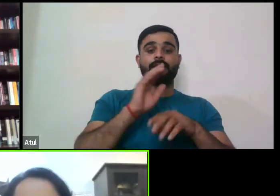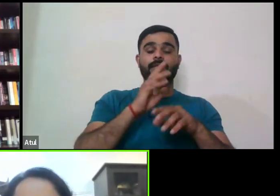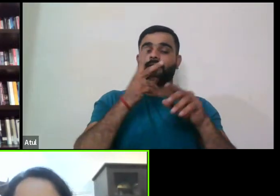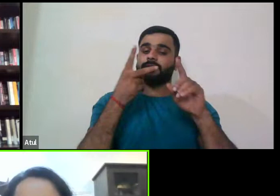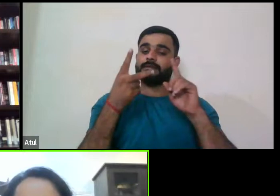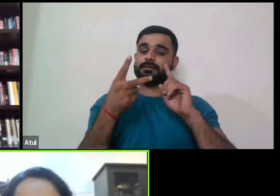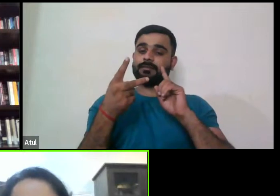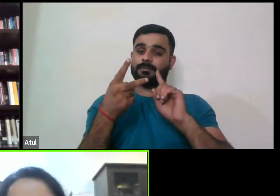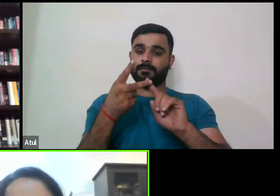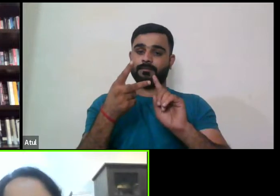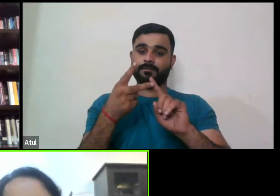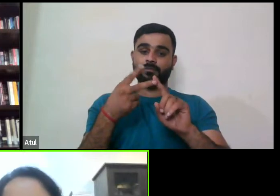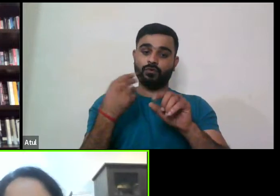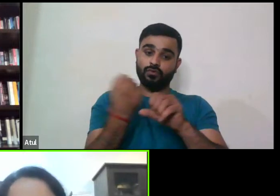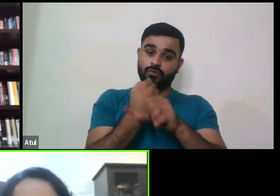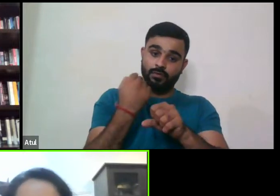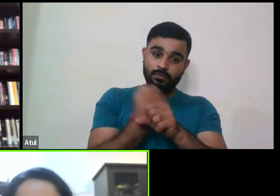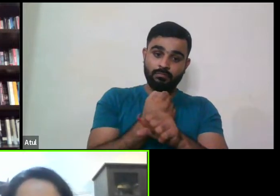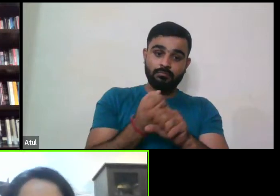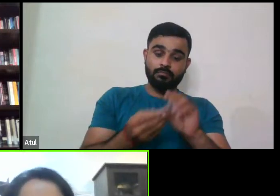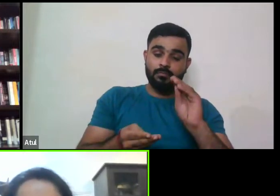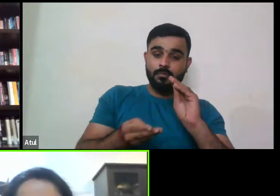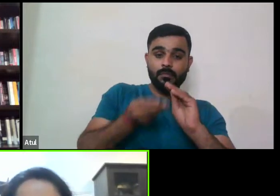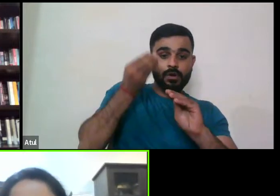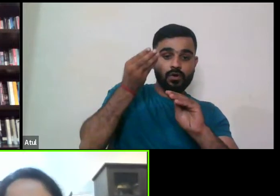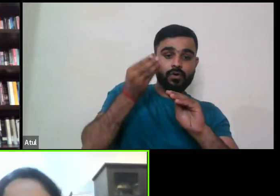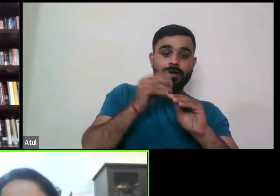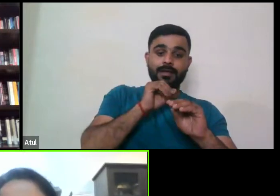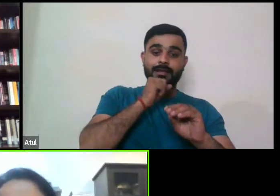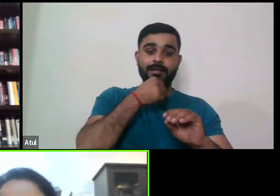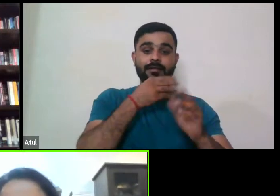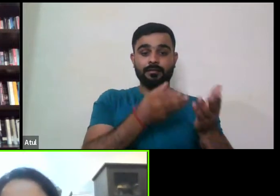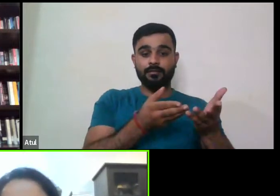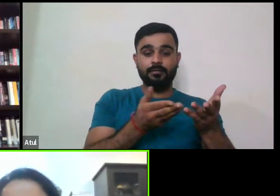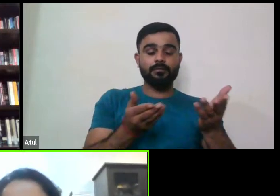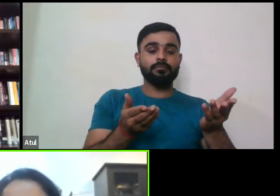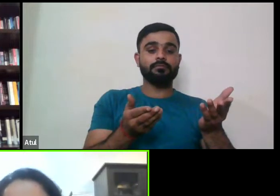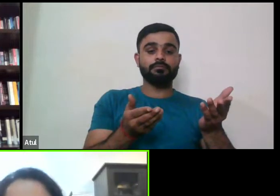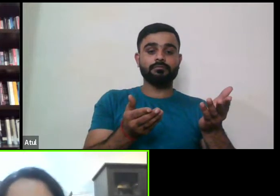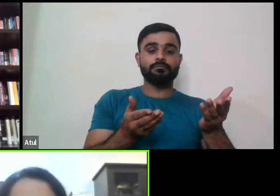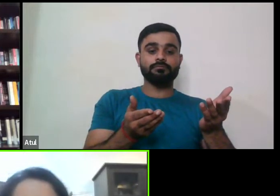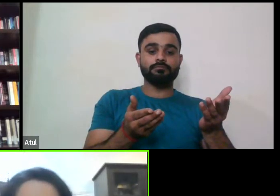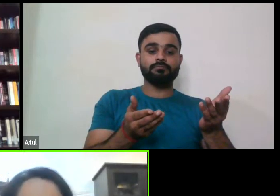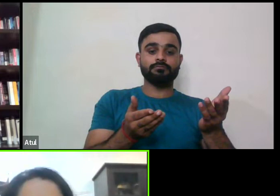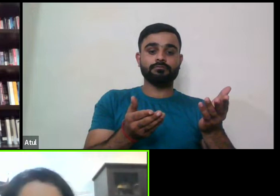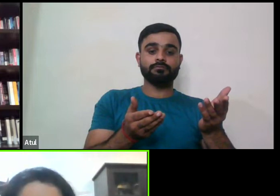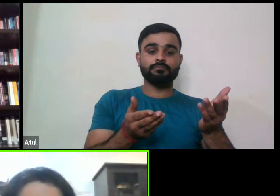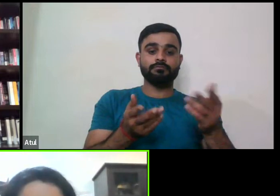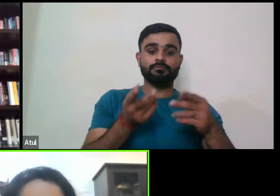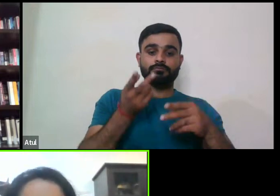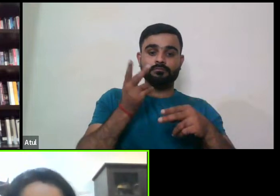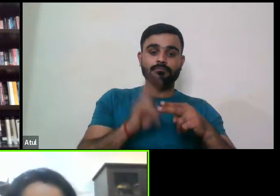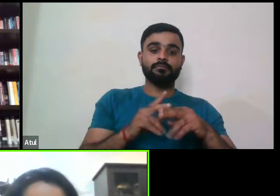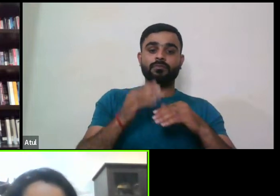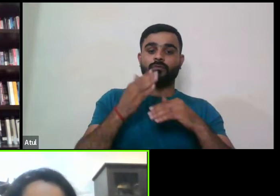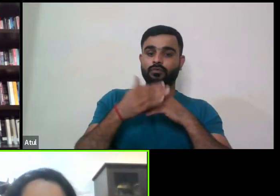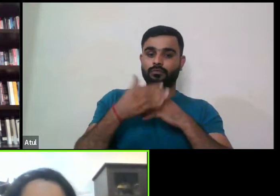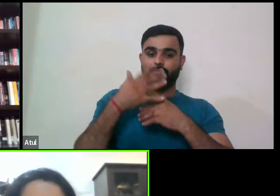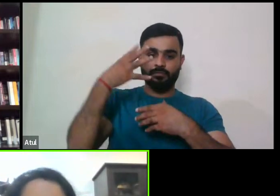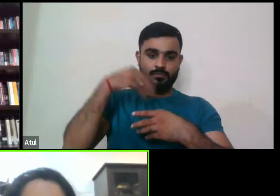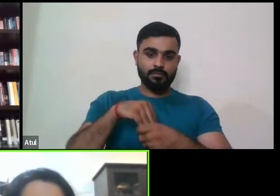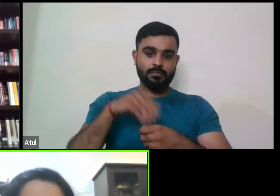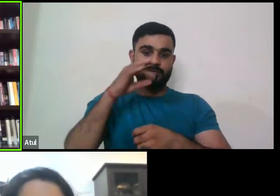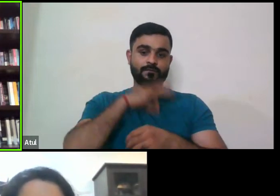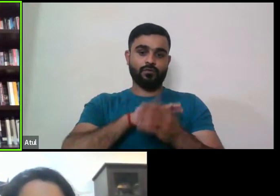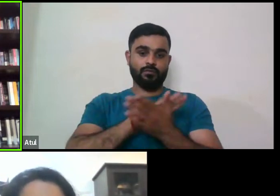argument towards increasing the age is coming from the post-retirement